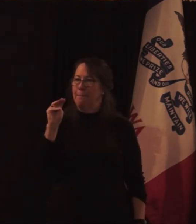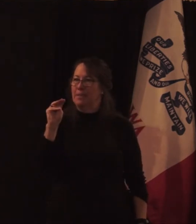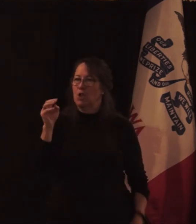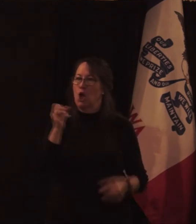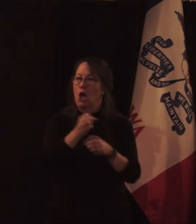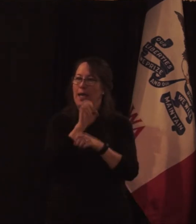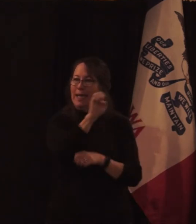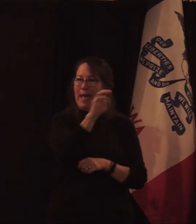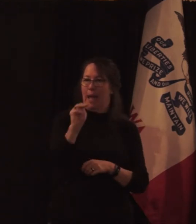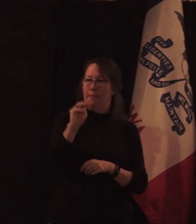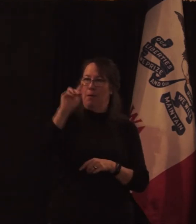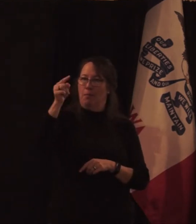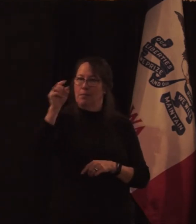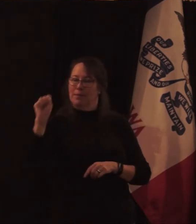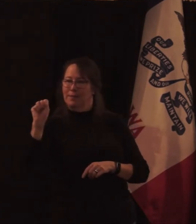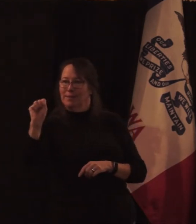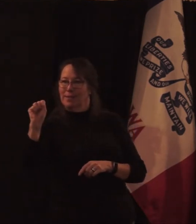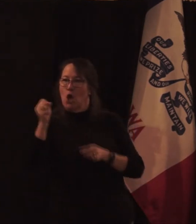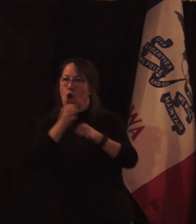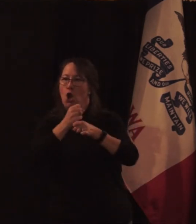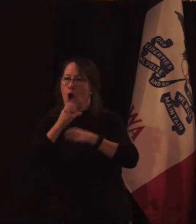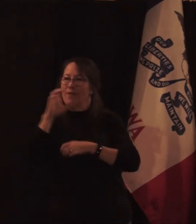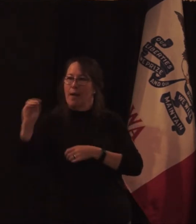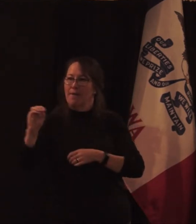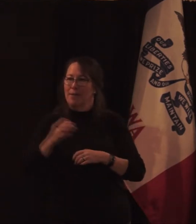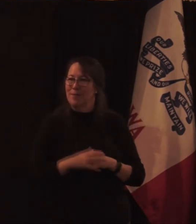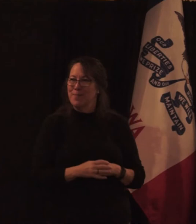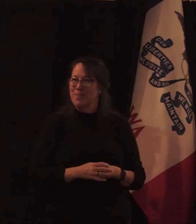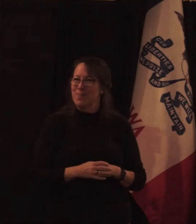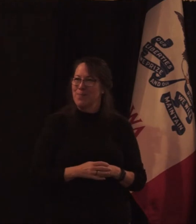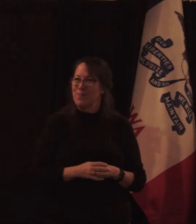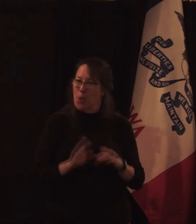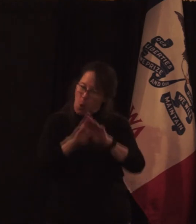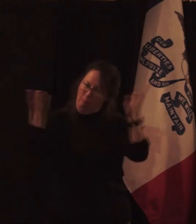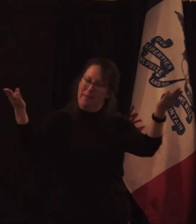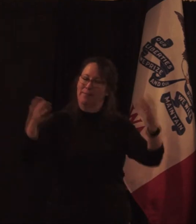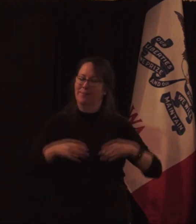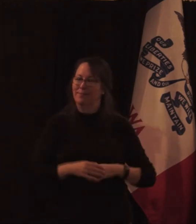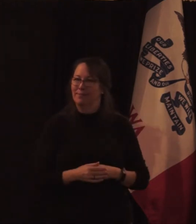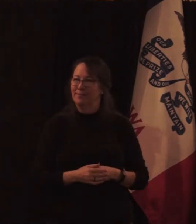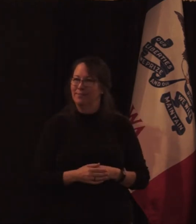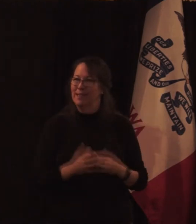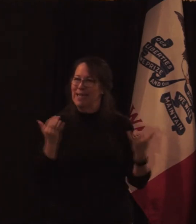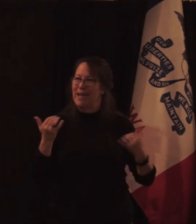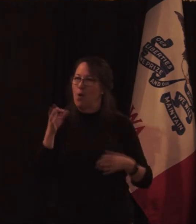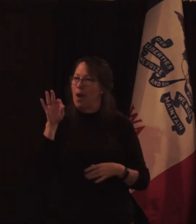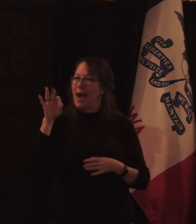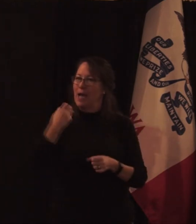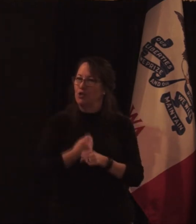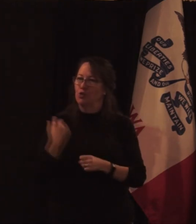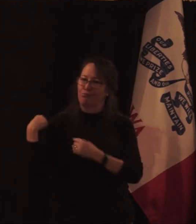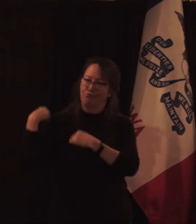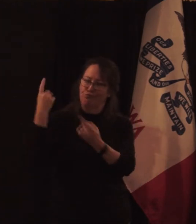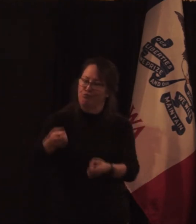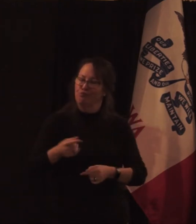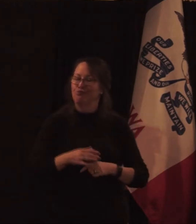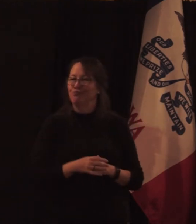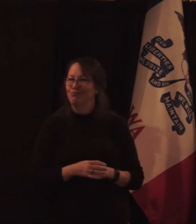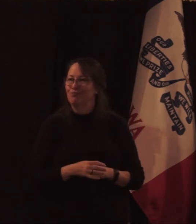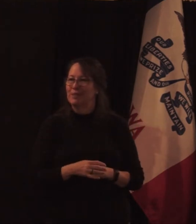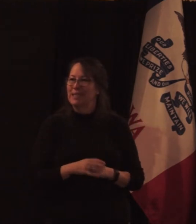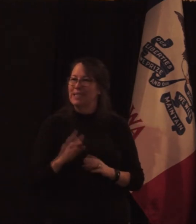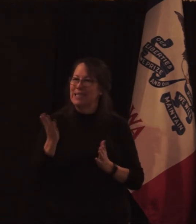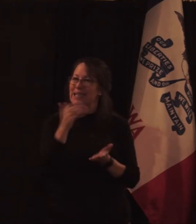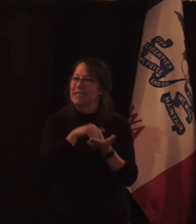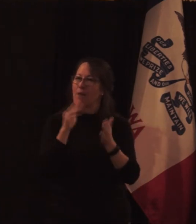Company, E-M apostrophe S, M's Coffee Company. It's now 9 years going. It's